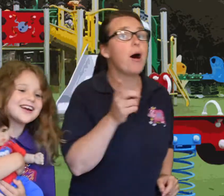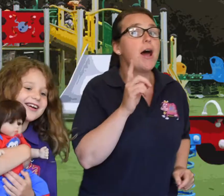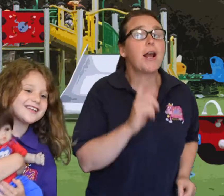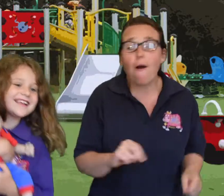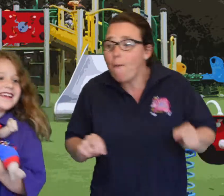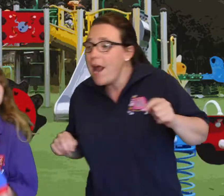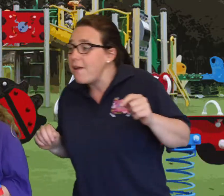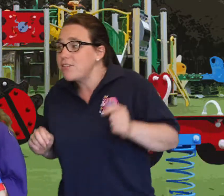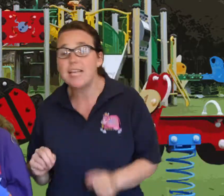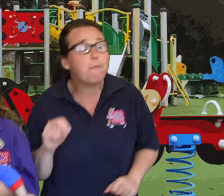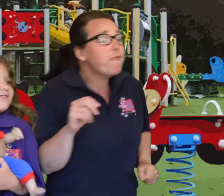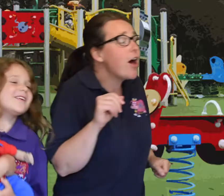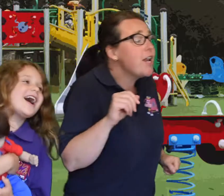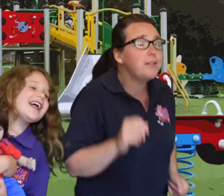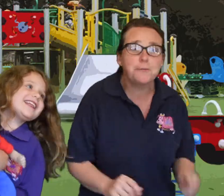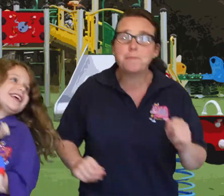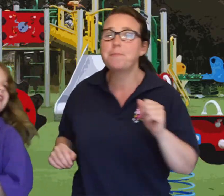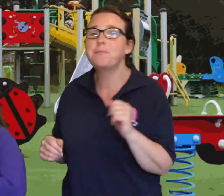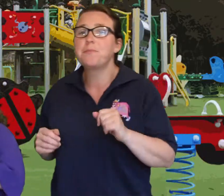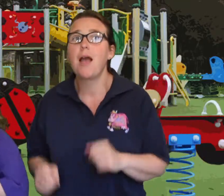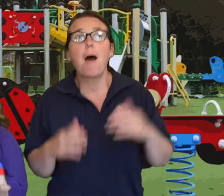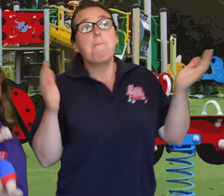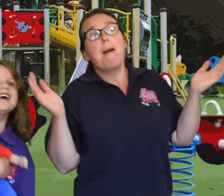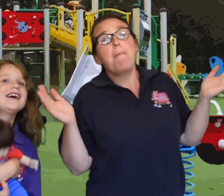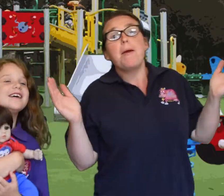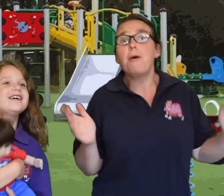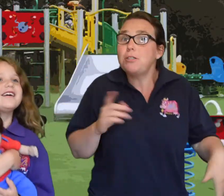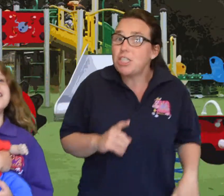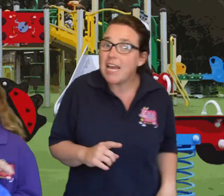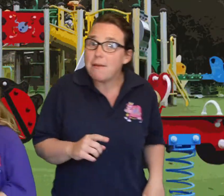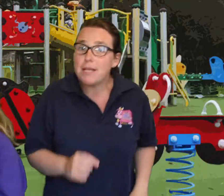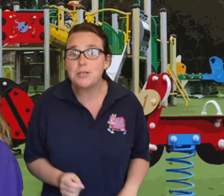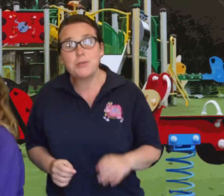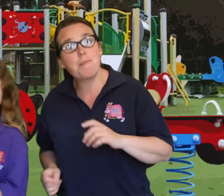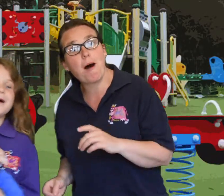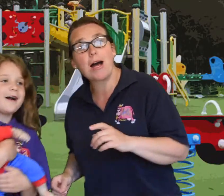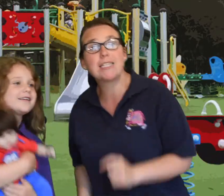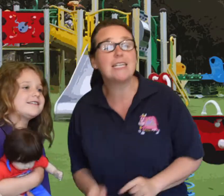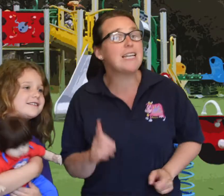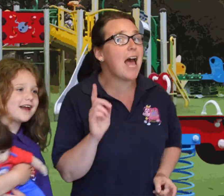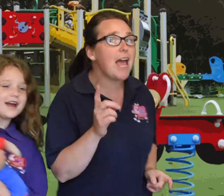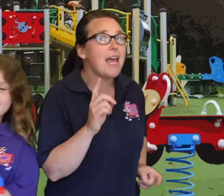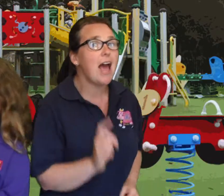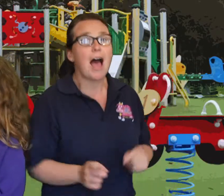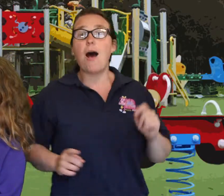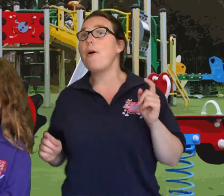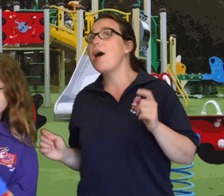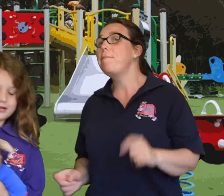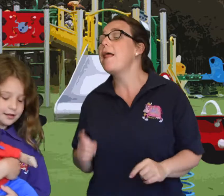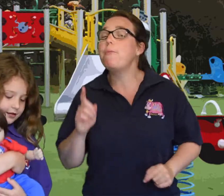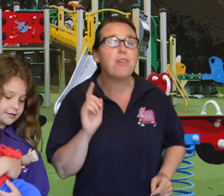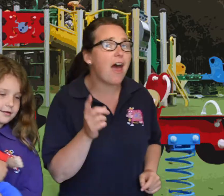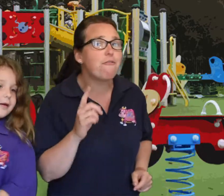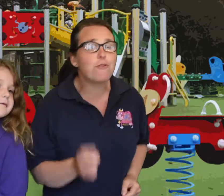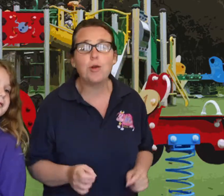want to go and have some fun. Mummy, won't you take me to the park today? I want to play with